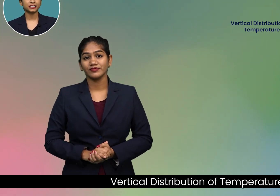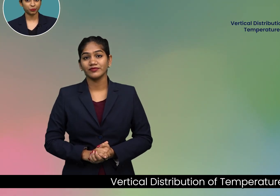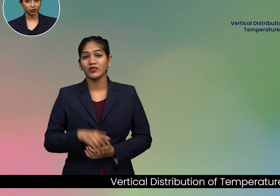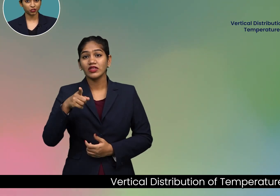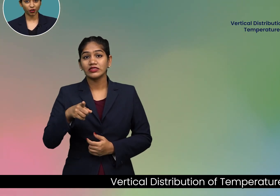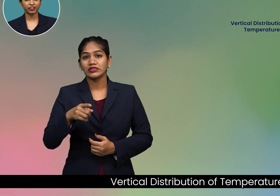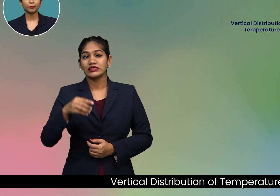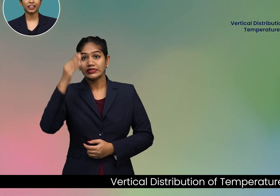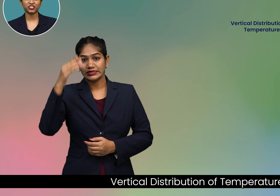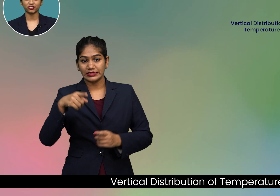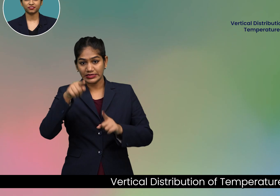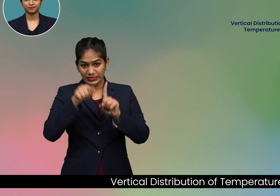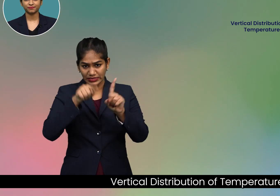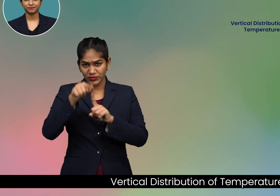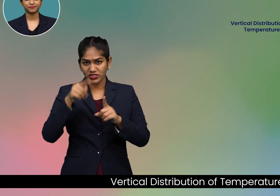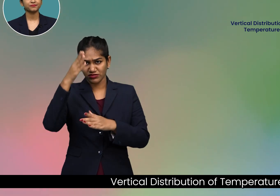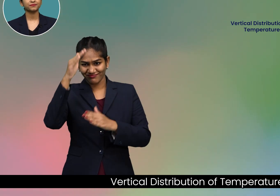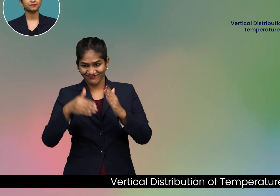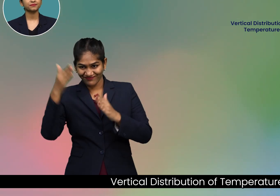Vertical distribution of temperature.